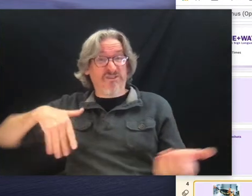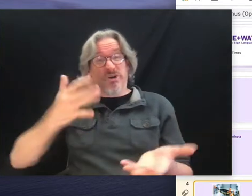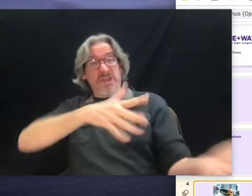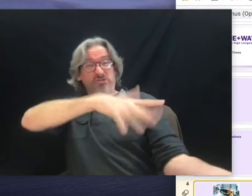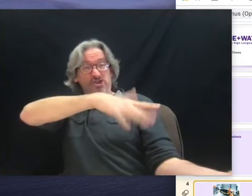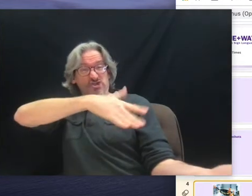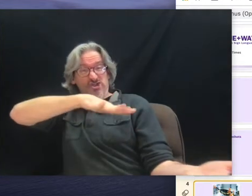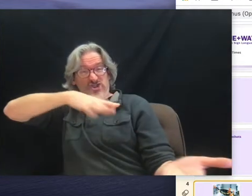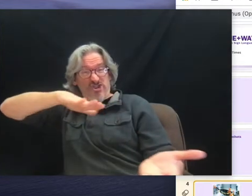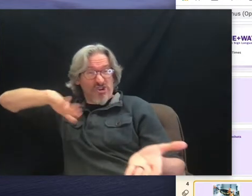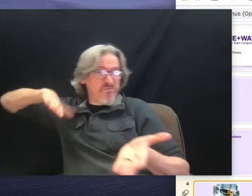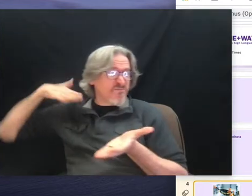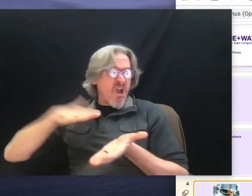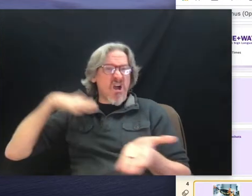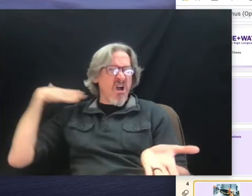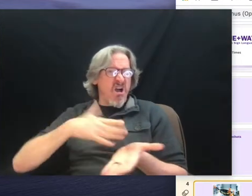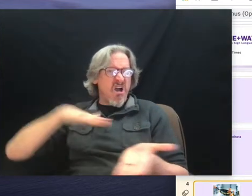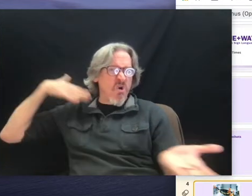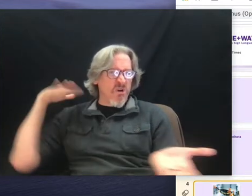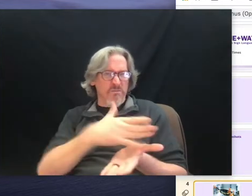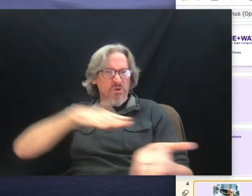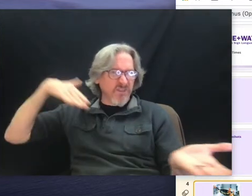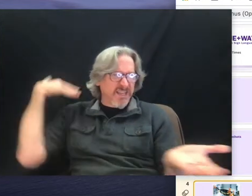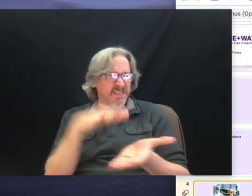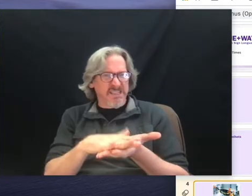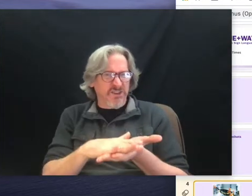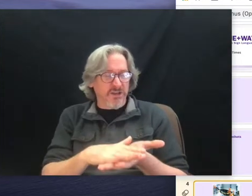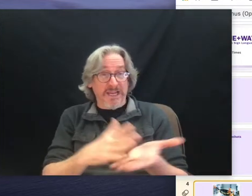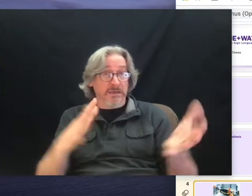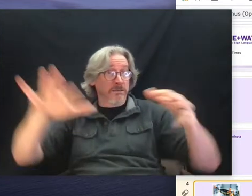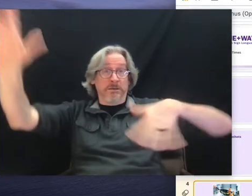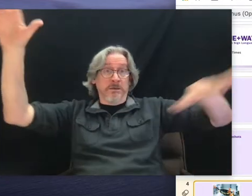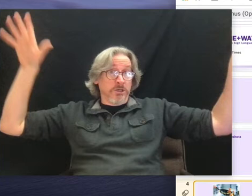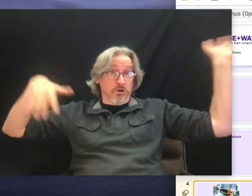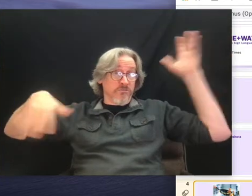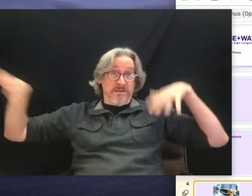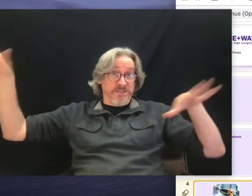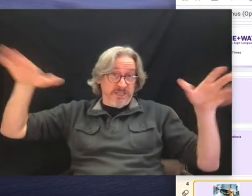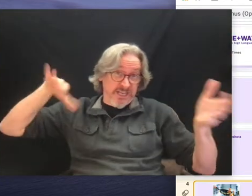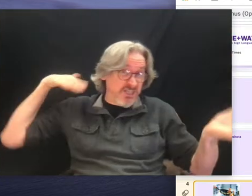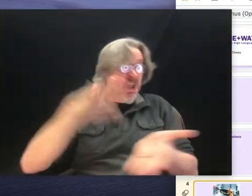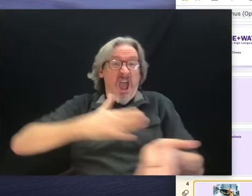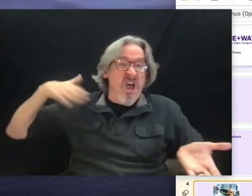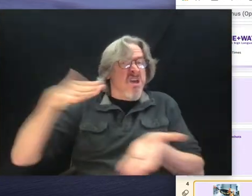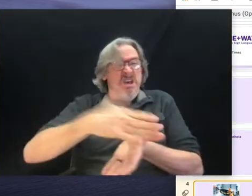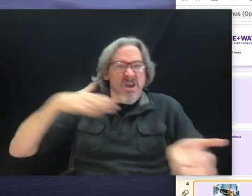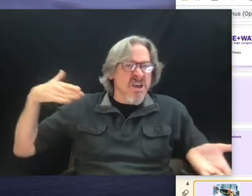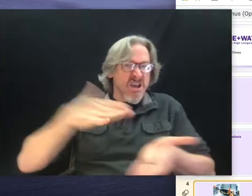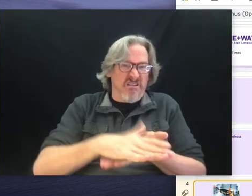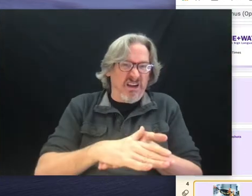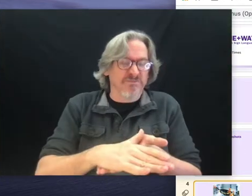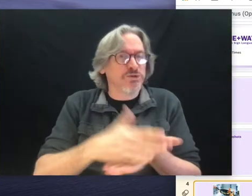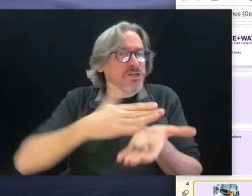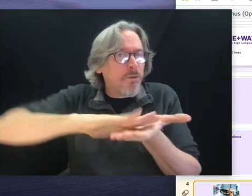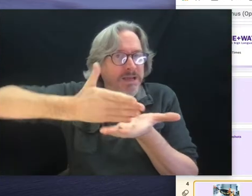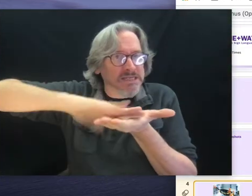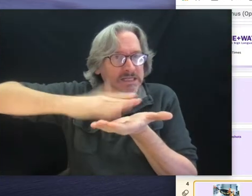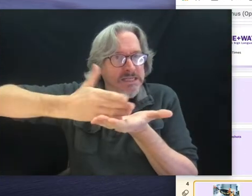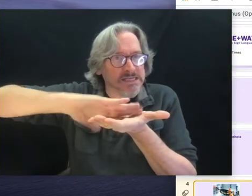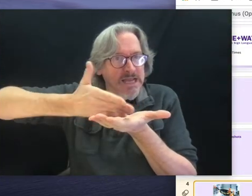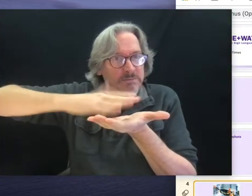be far away, cook, or move like this if they're like Gordon Ramsay in the kitchen. Right. So it's